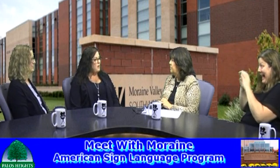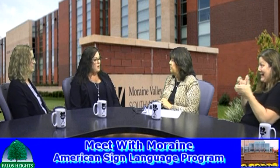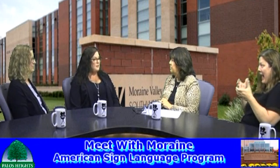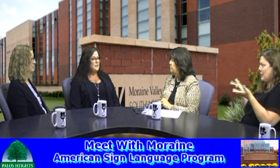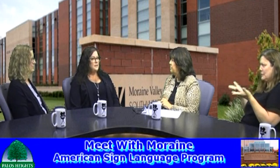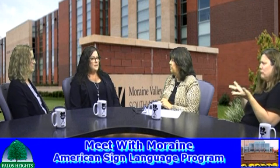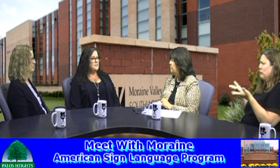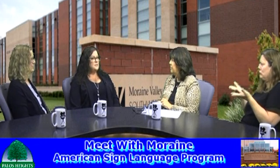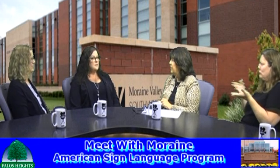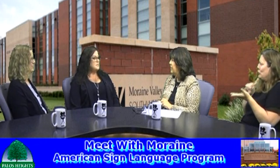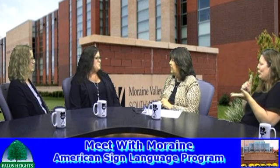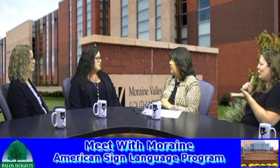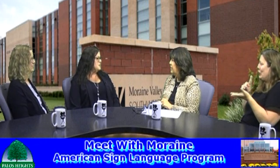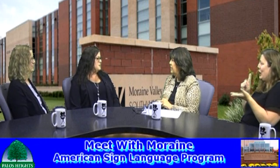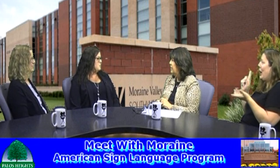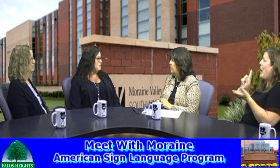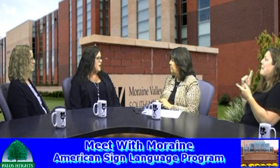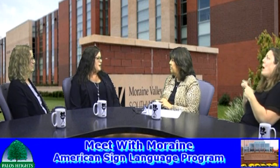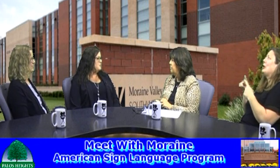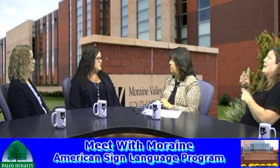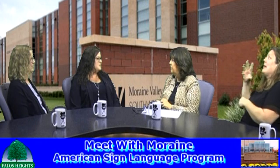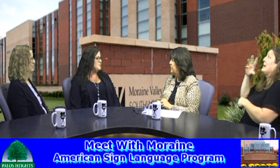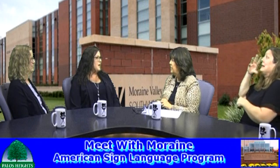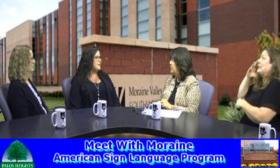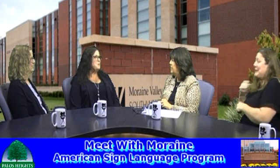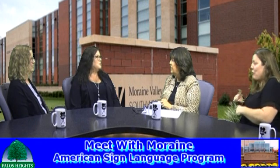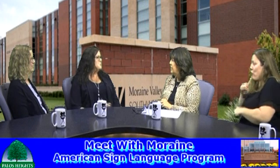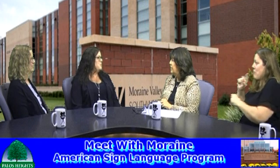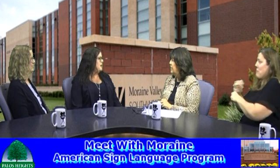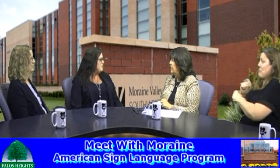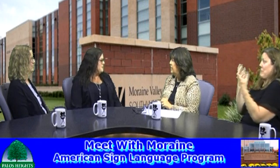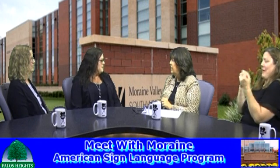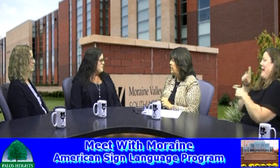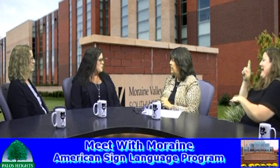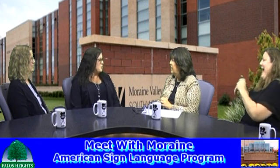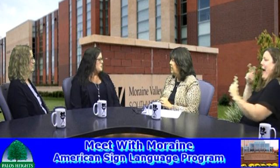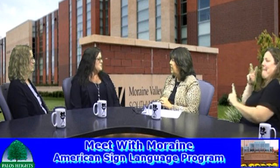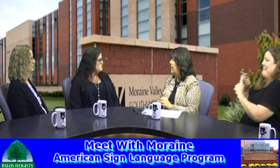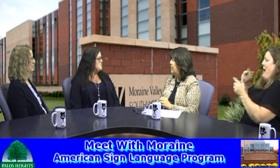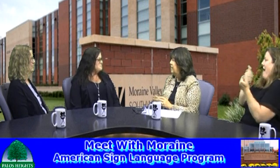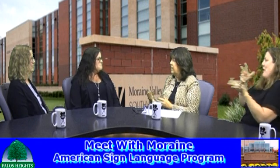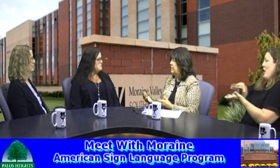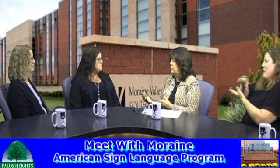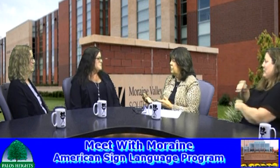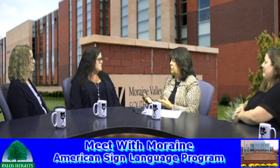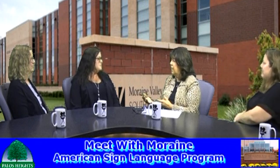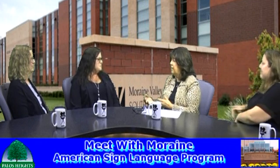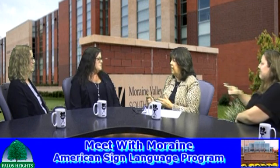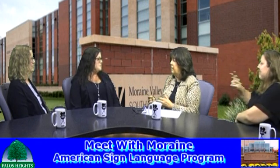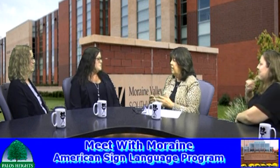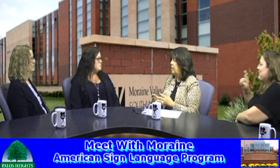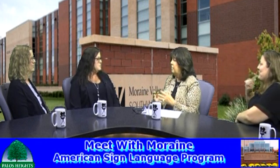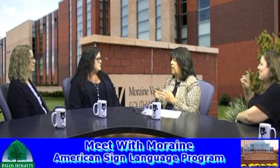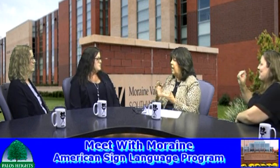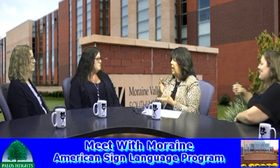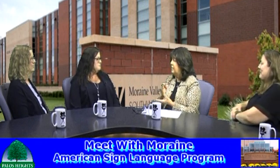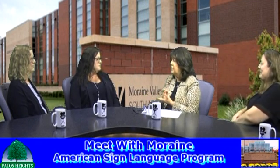all day long until they experience it in real life. They're not going to be able to apply everything they've learned. And that is so true. And